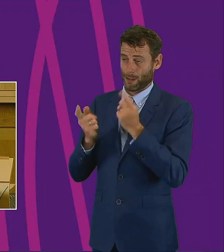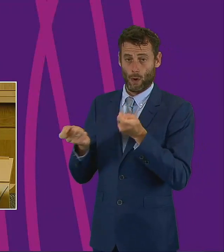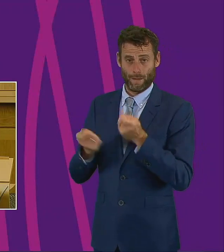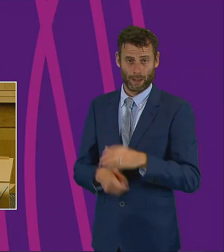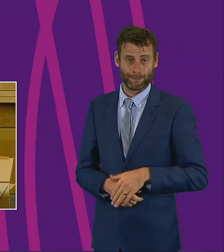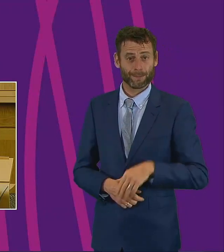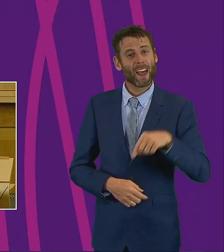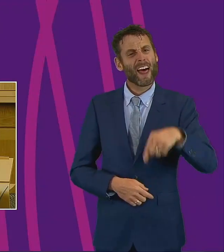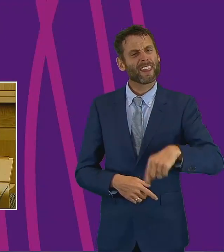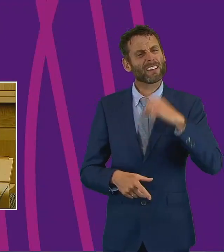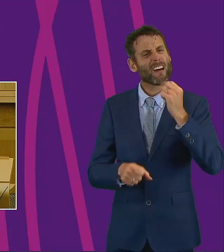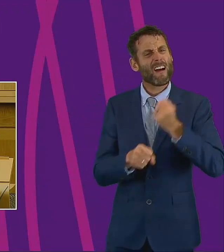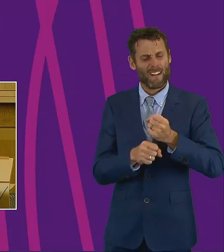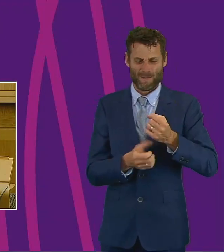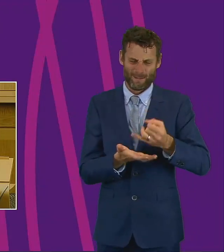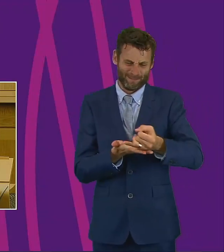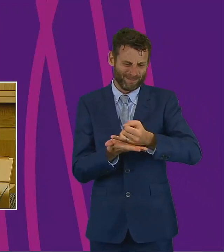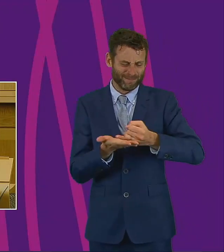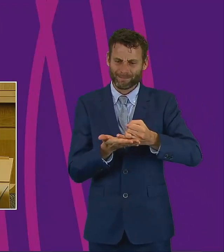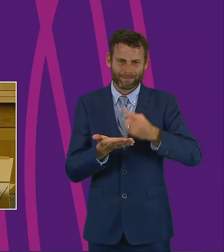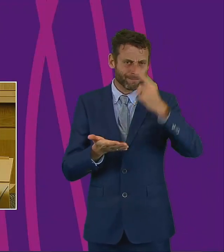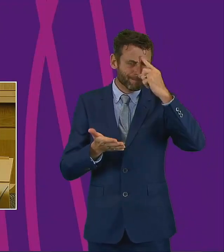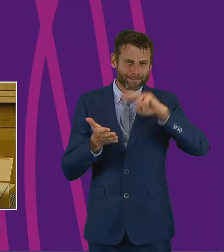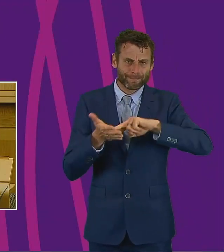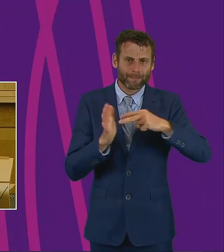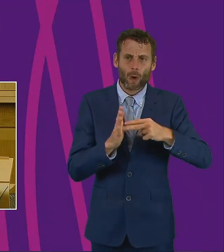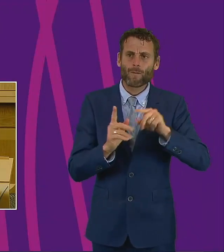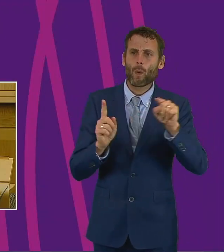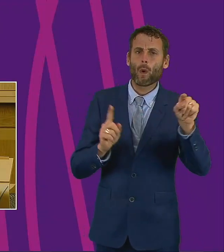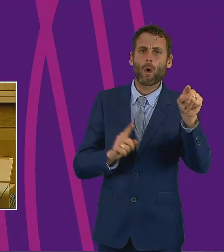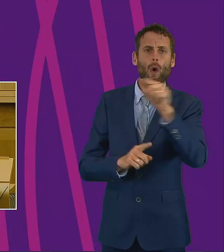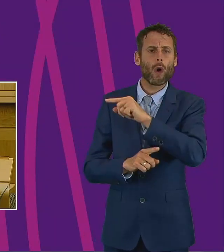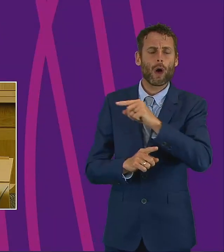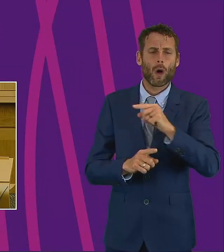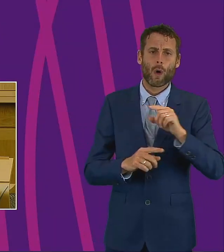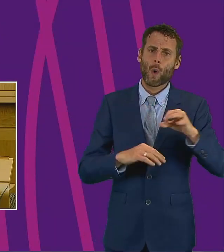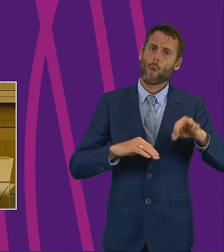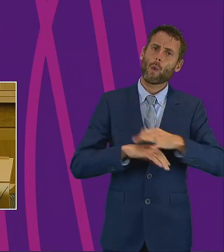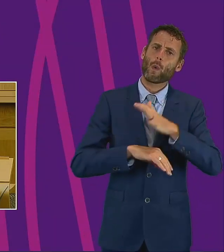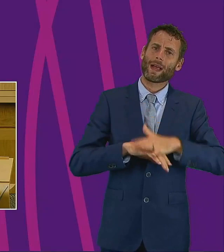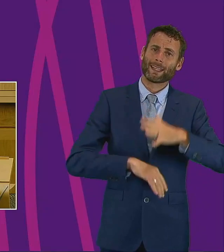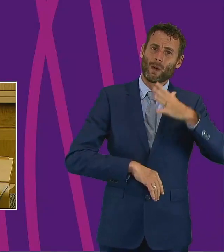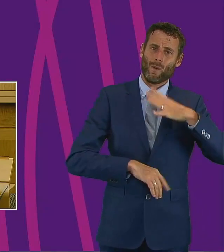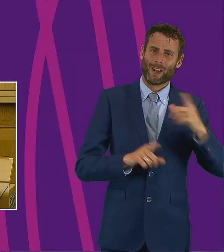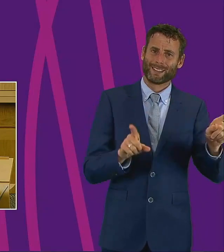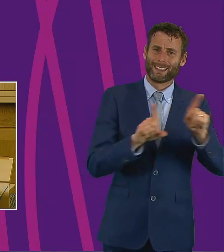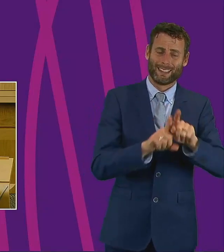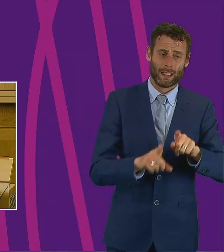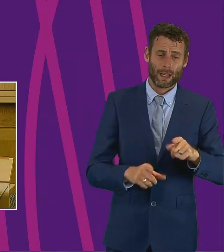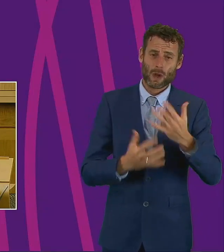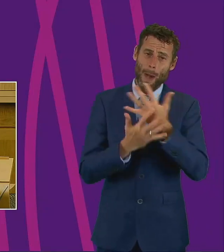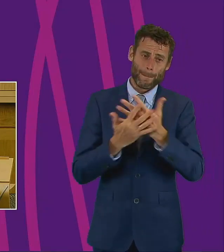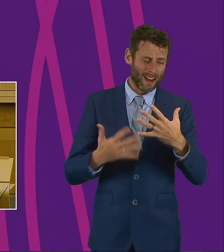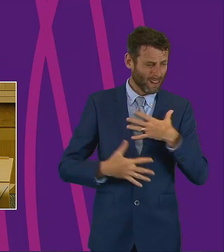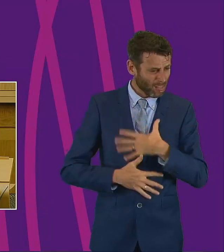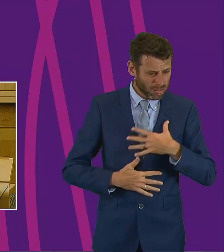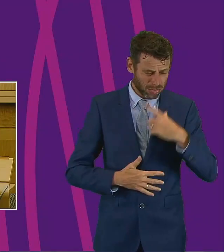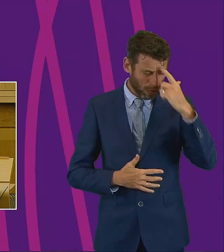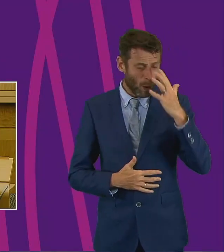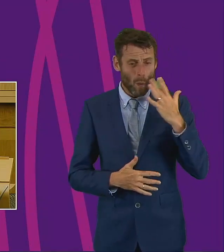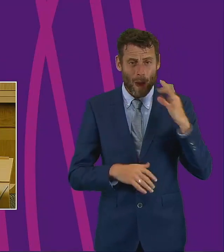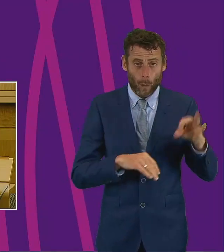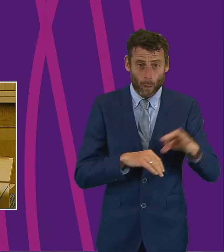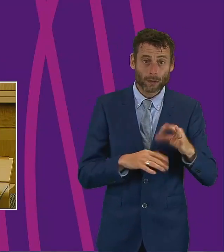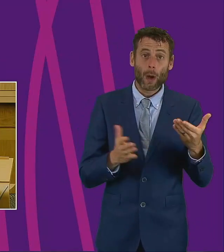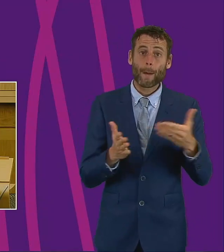left many frustrated couples with their lives on hold and the wedding industry on its knees, with hundreds of jobs at risk, including in